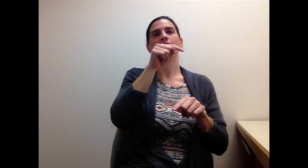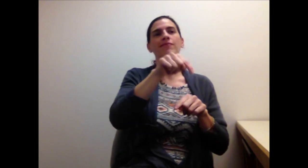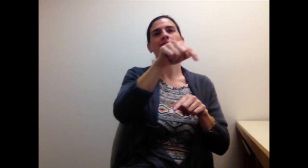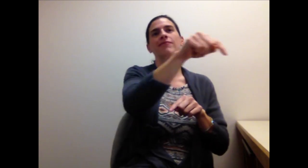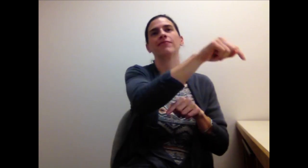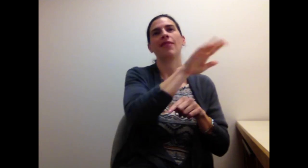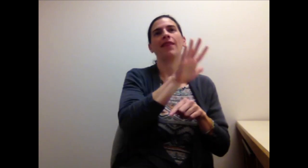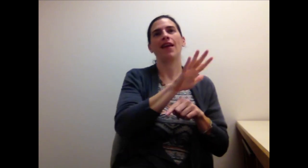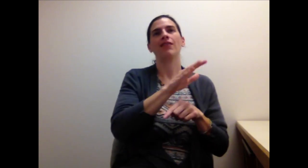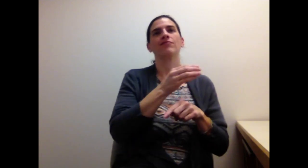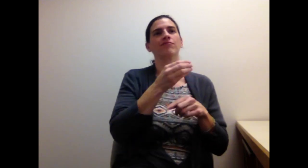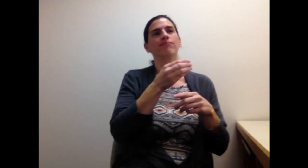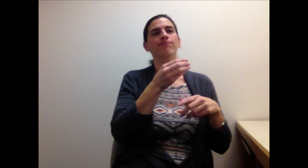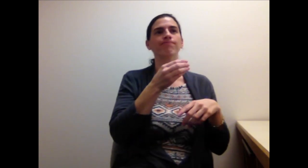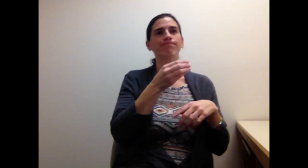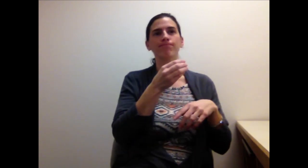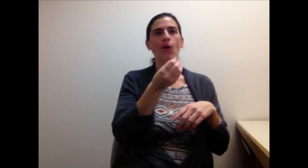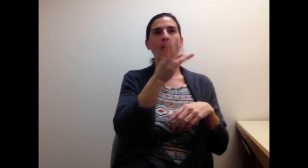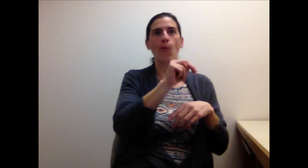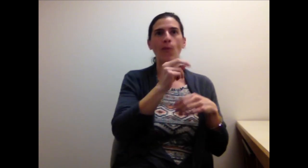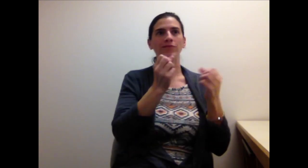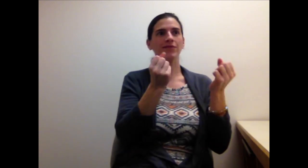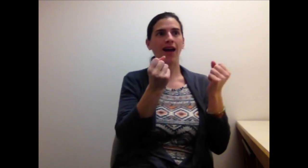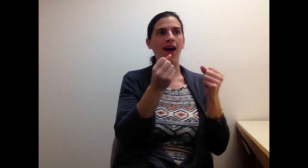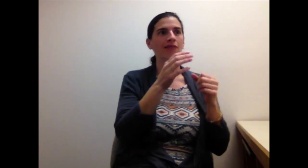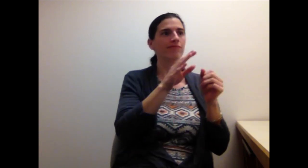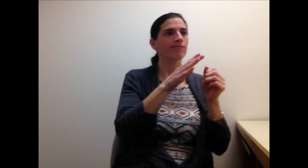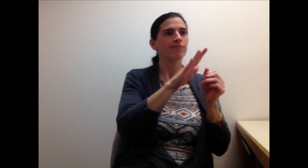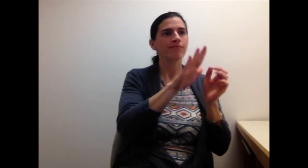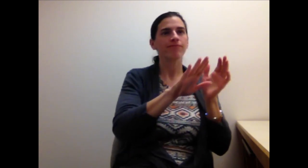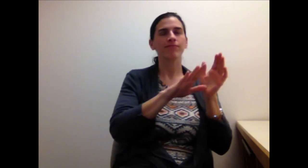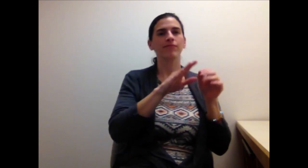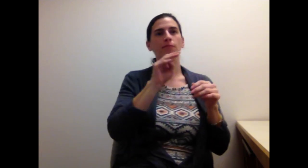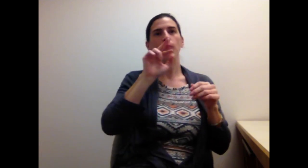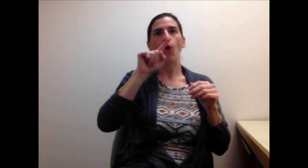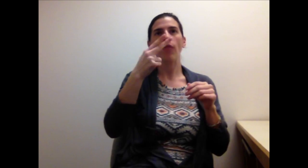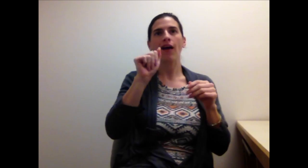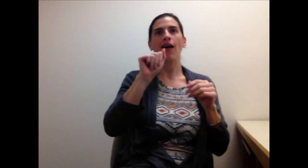80% from French Sign Language, and the rest come from Martha's Vineyard and home sign.